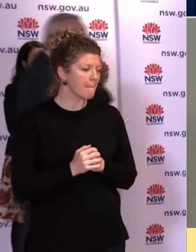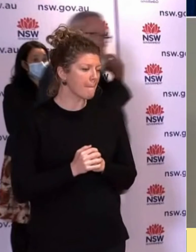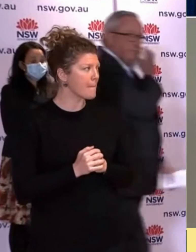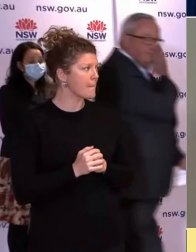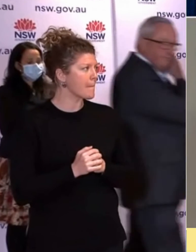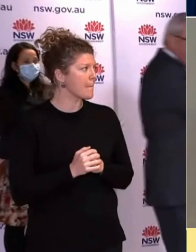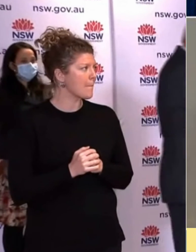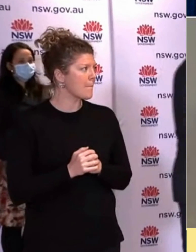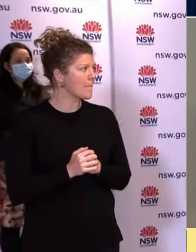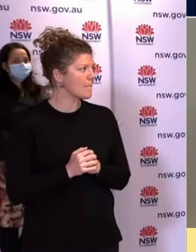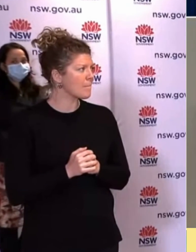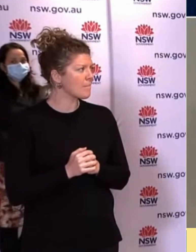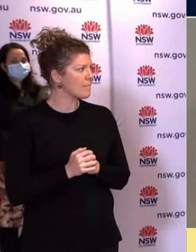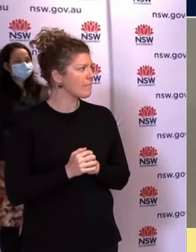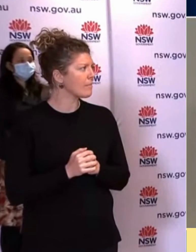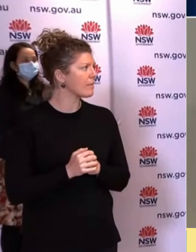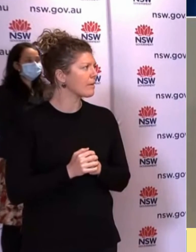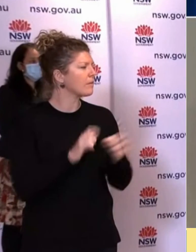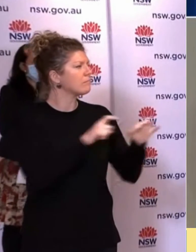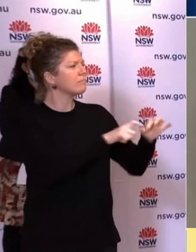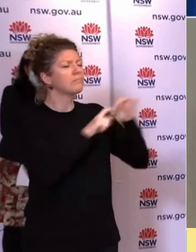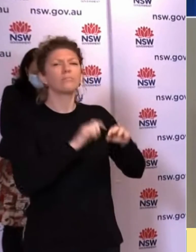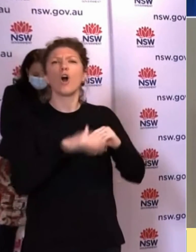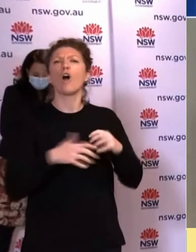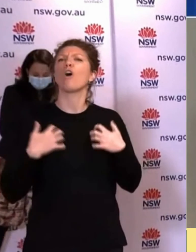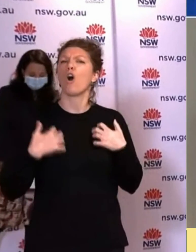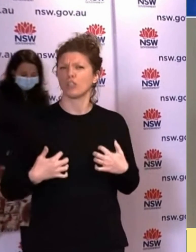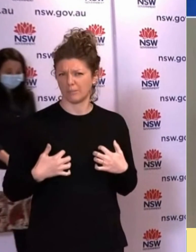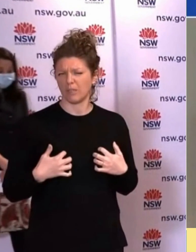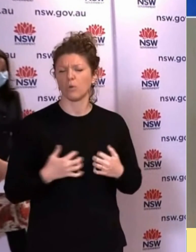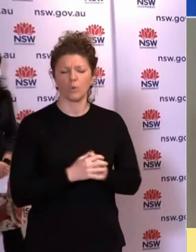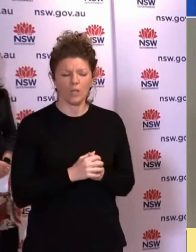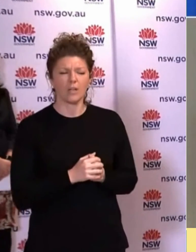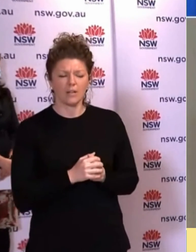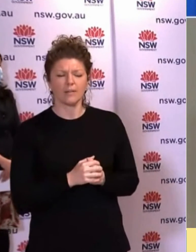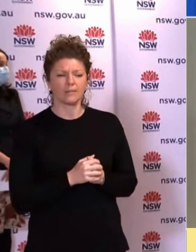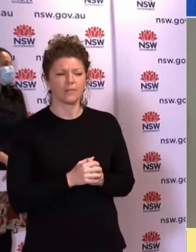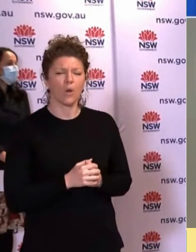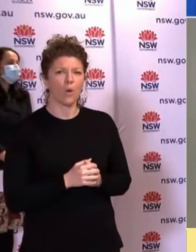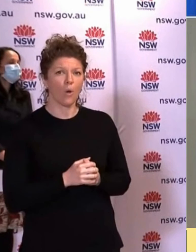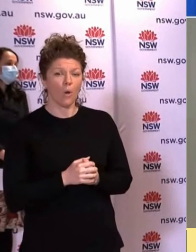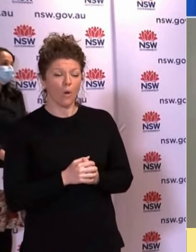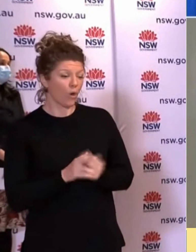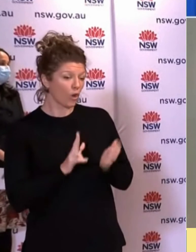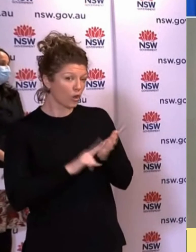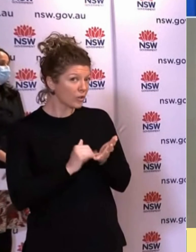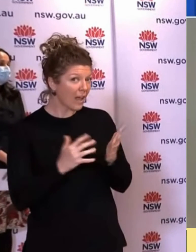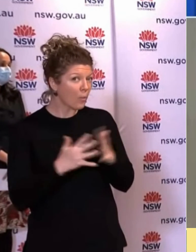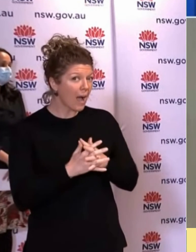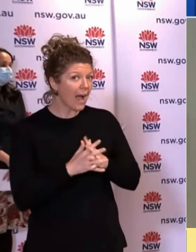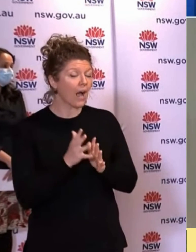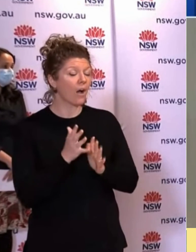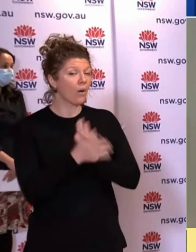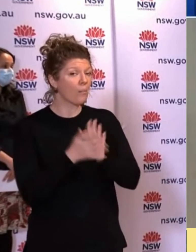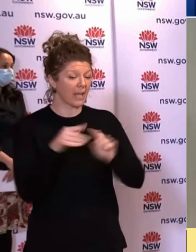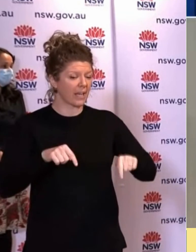before, this issue of hospitals, so from my observation, I think it looks like at this point New South Wales is just trying to keep the numbers as